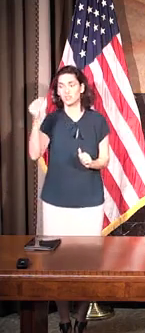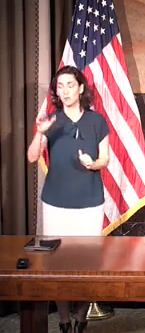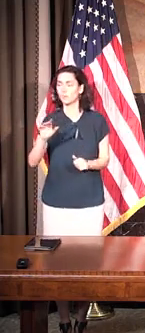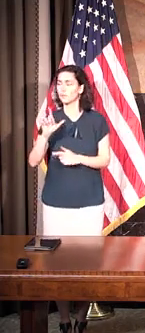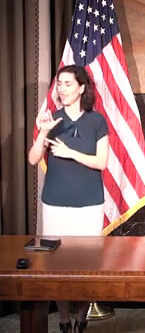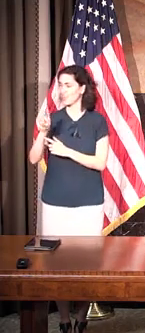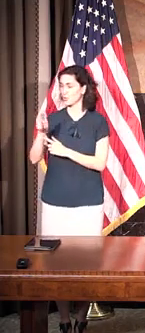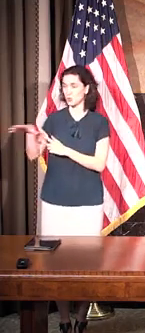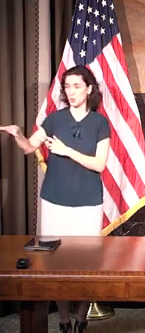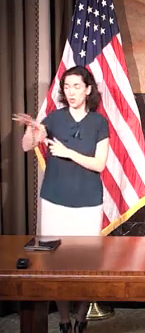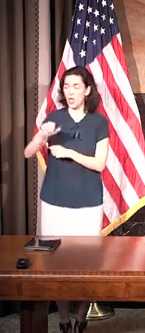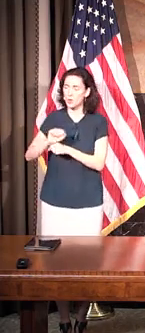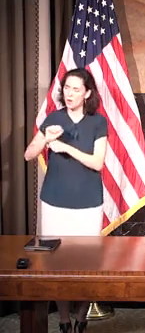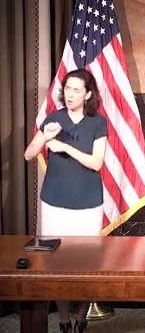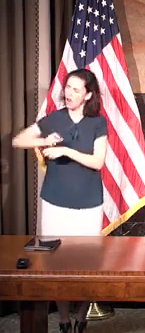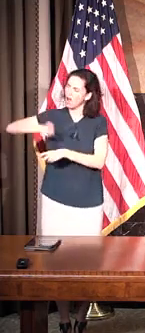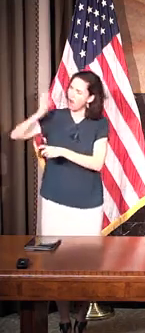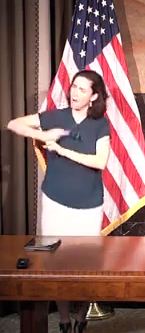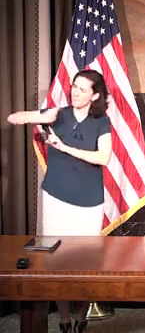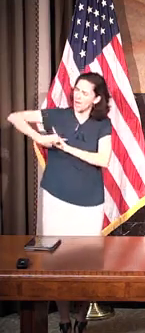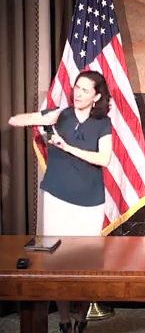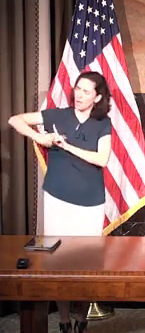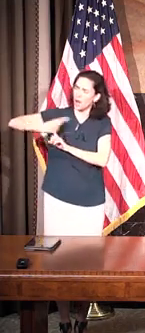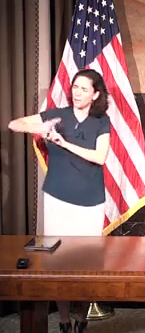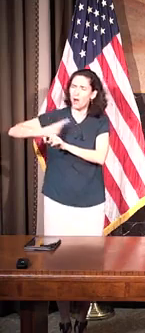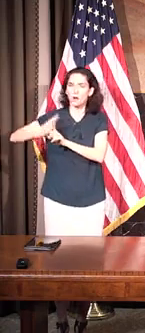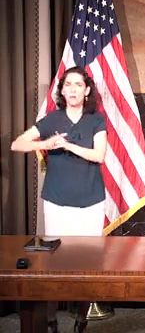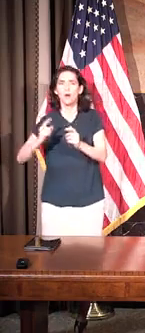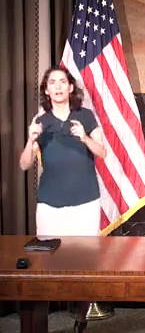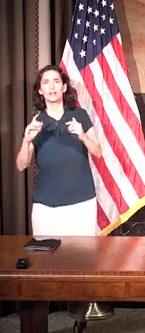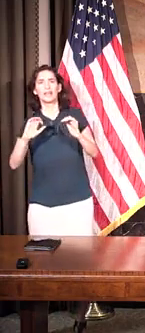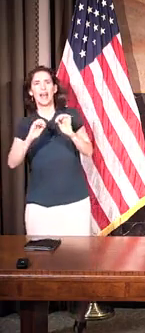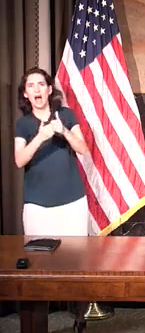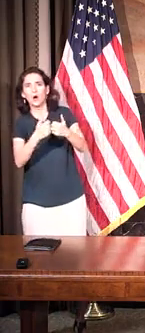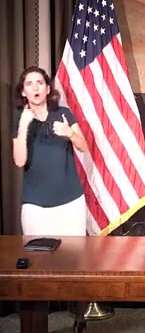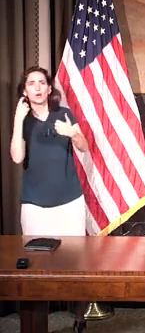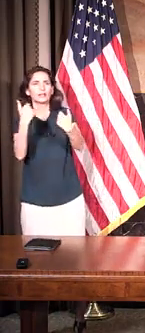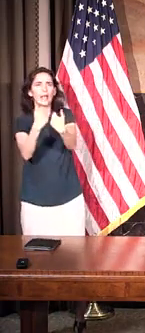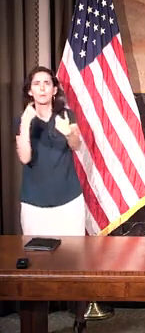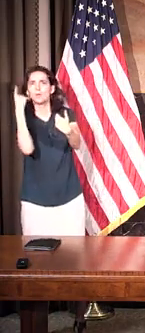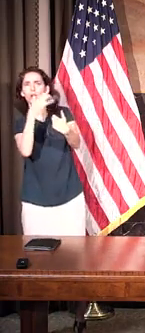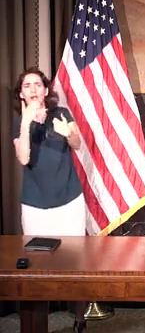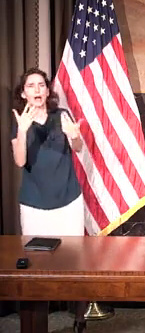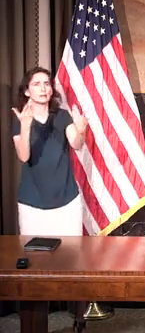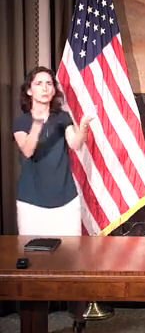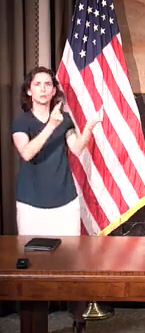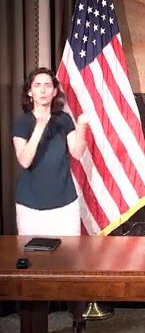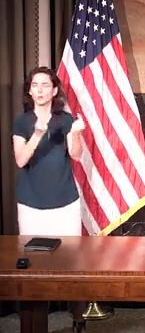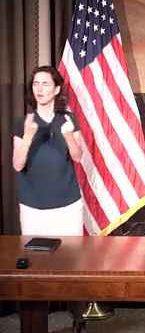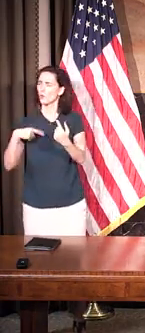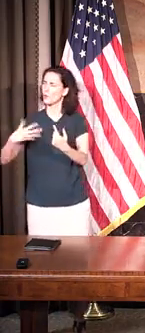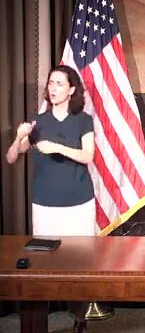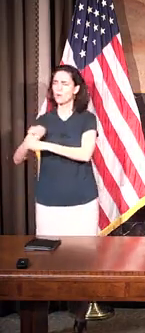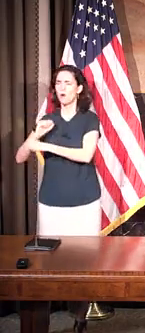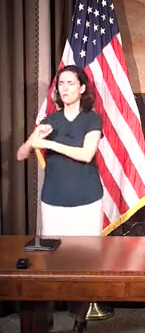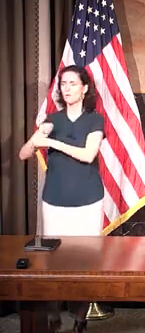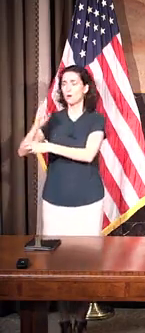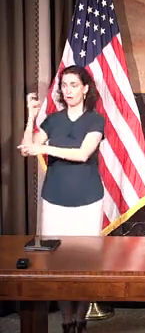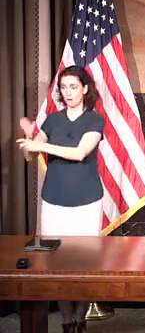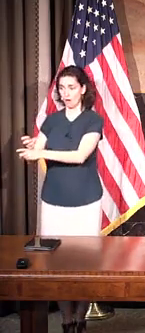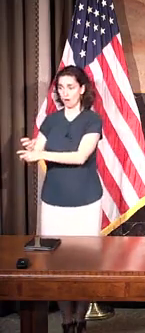hard over months and months to figure out what game day would look like on its campus. And this work, you're talking